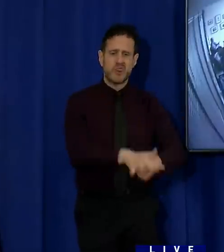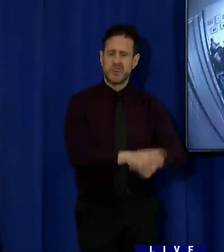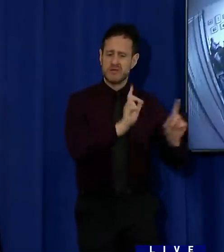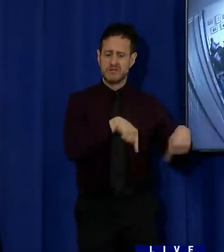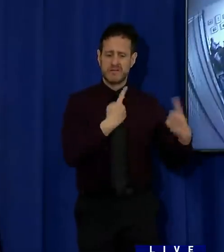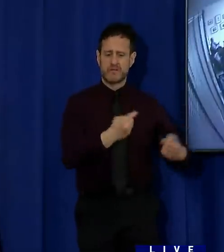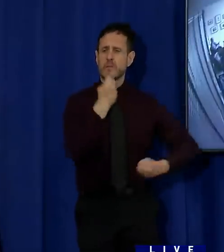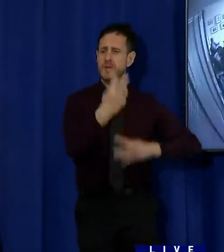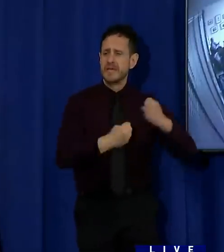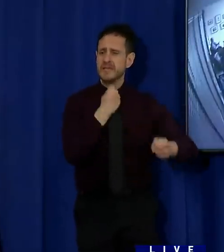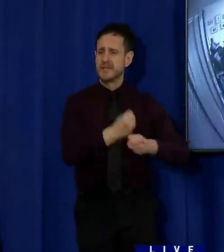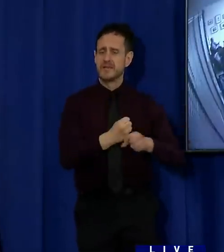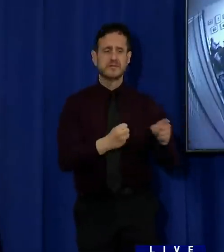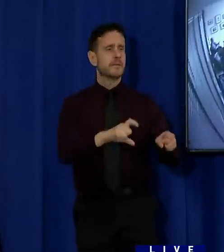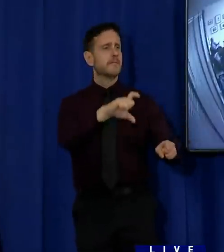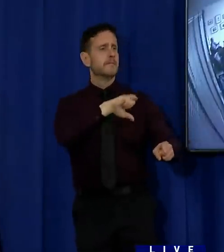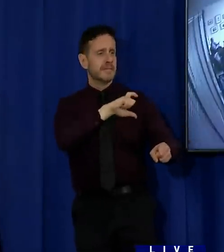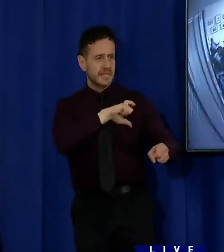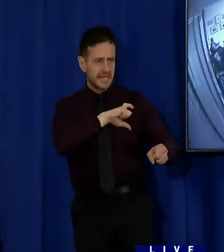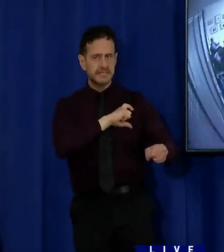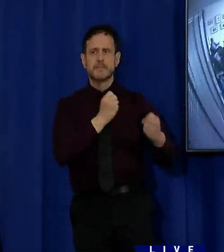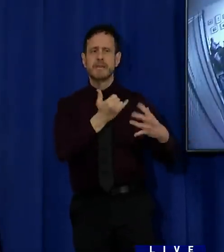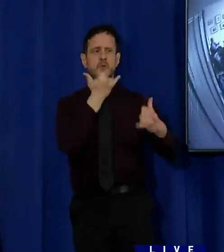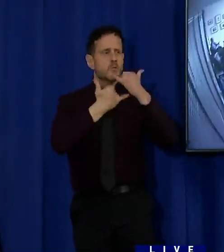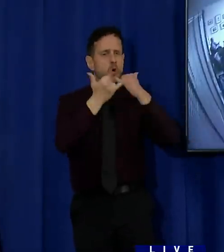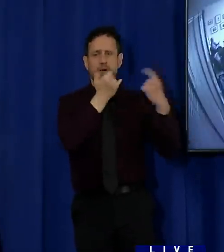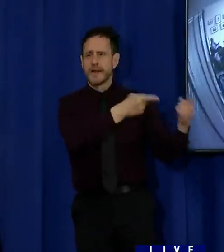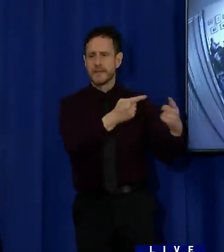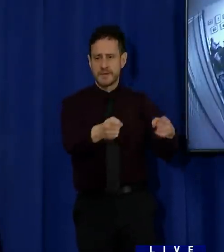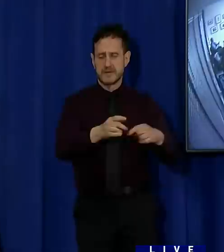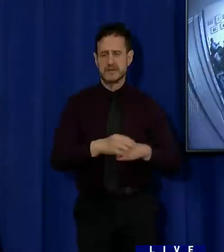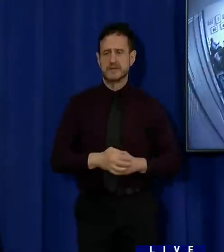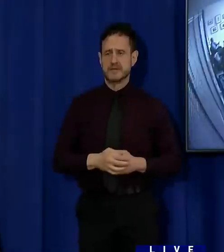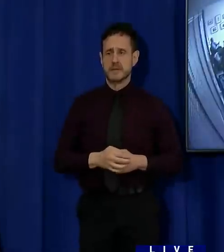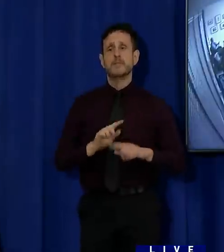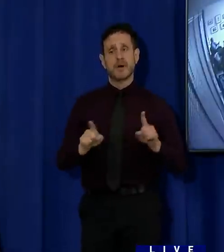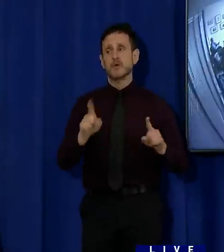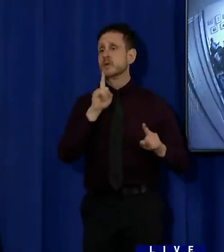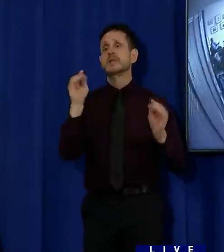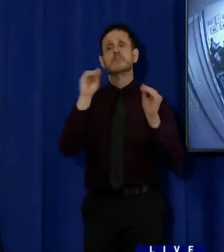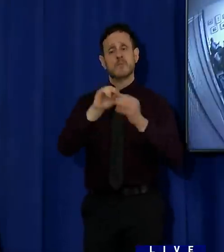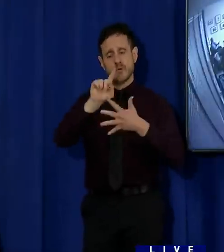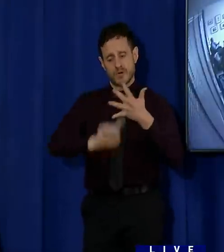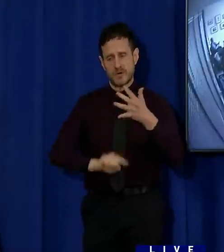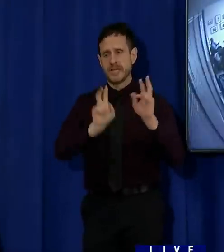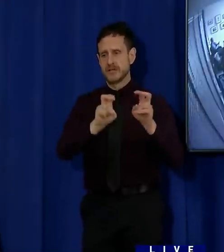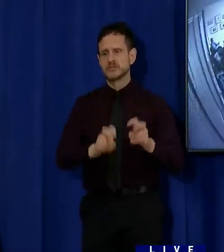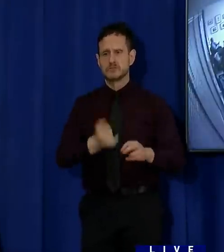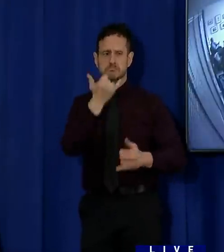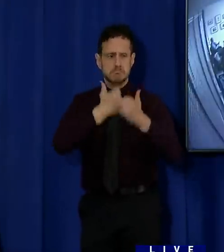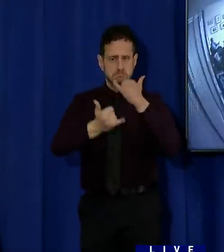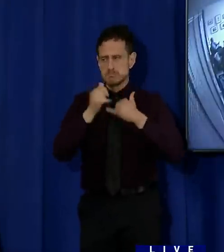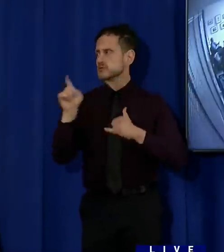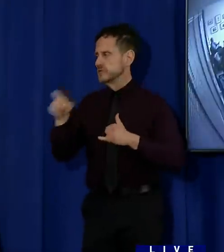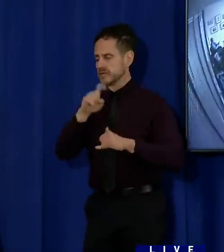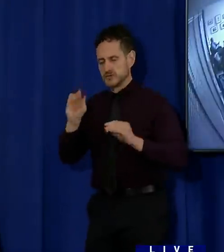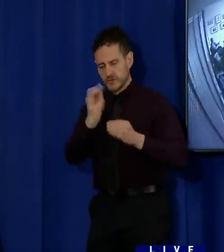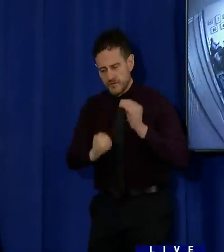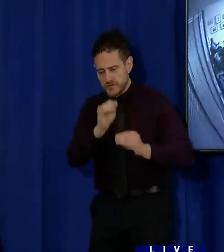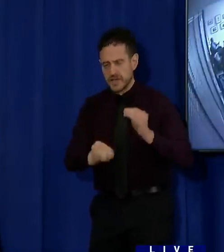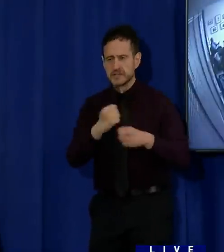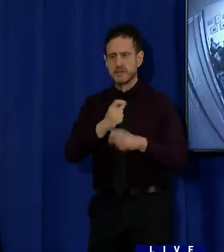with the police department in the forefront of that. Let's get behind